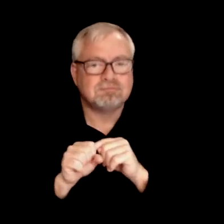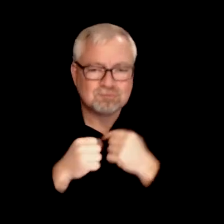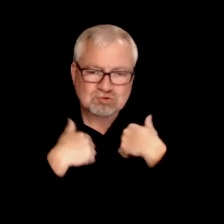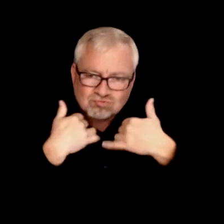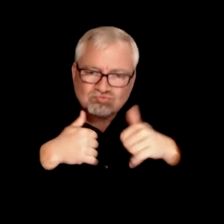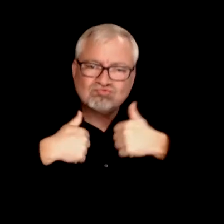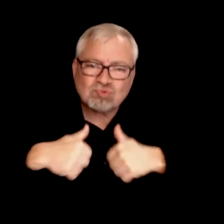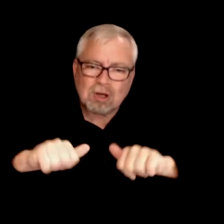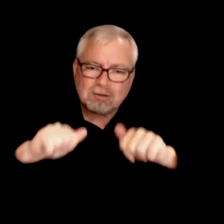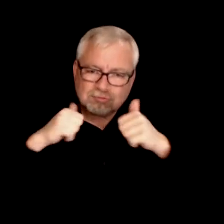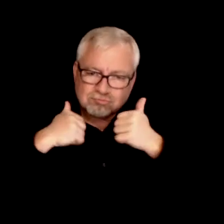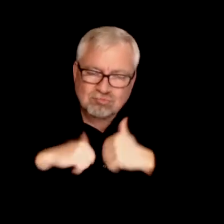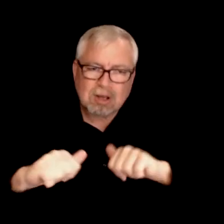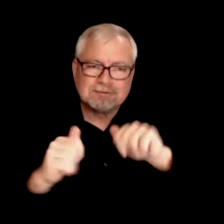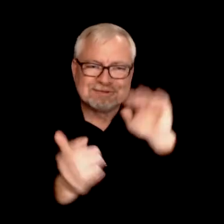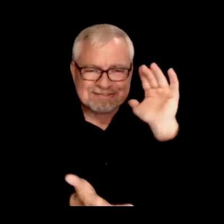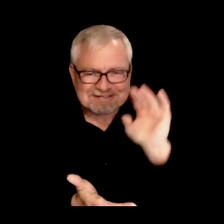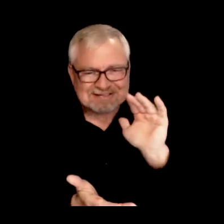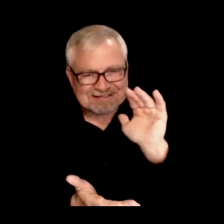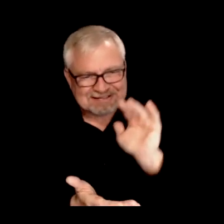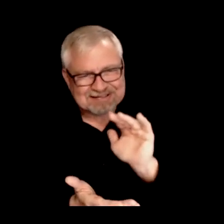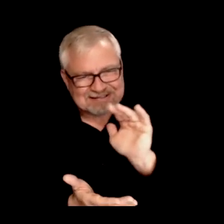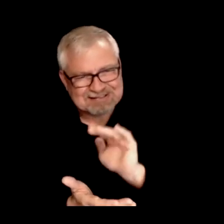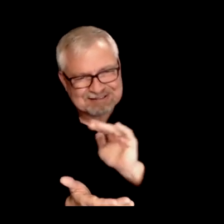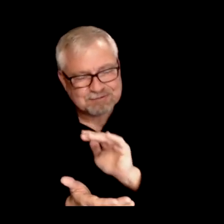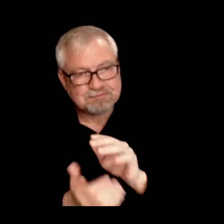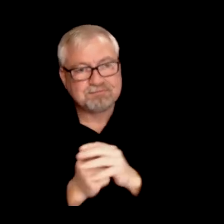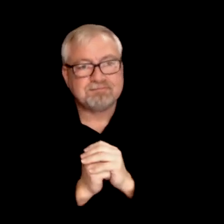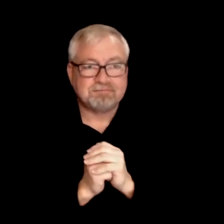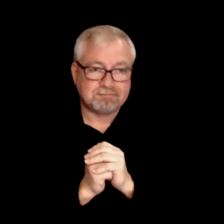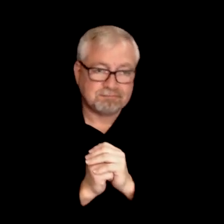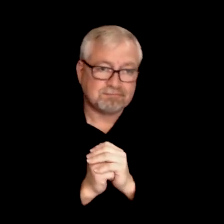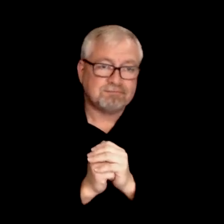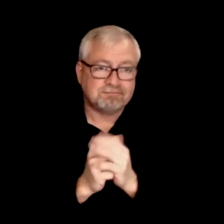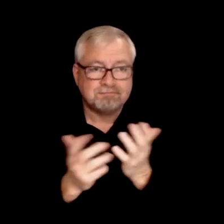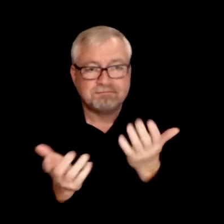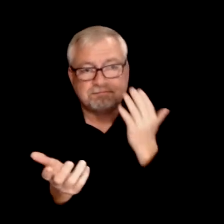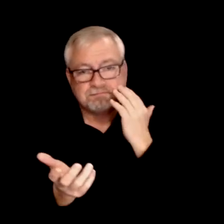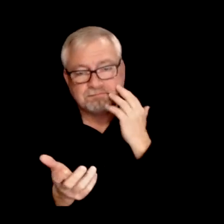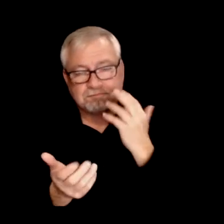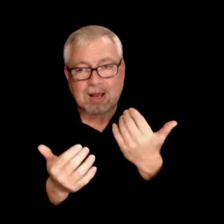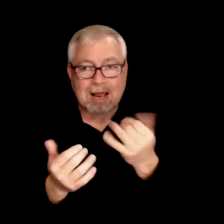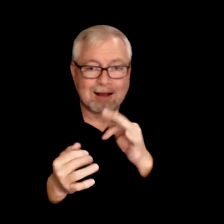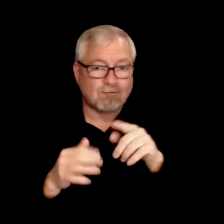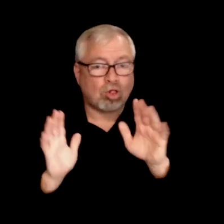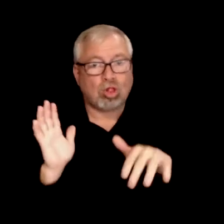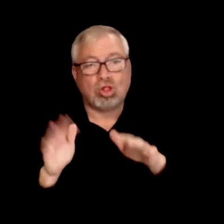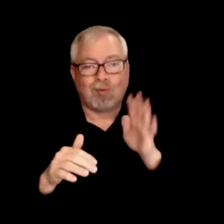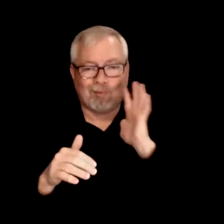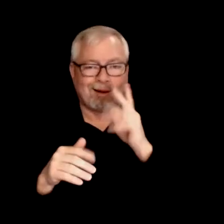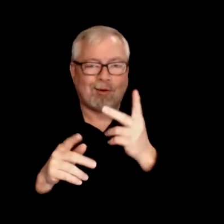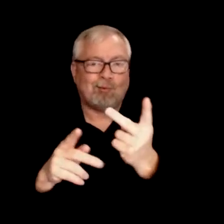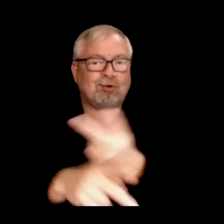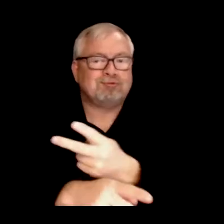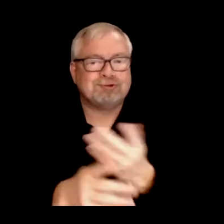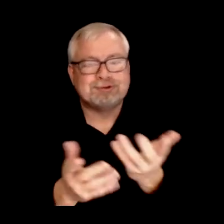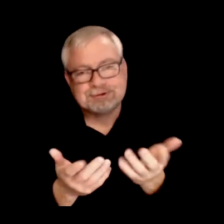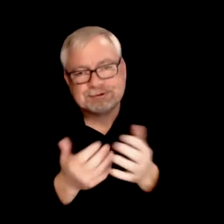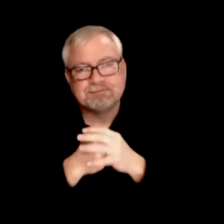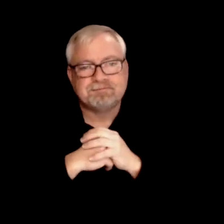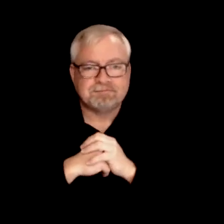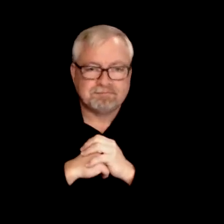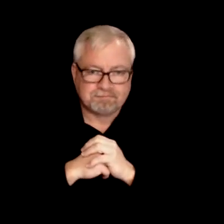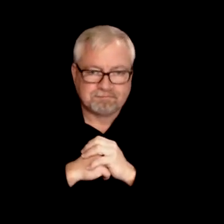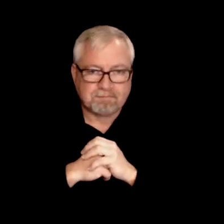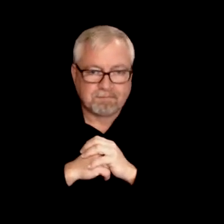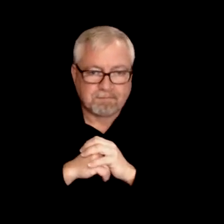real consequences in people's lives. And certainly the fact that vaccination is beginning